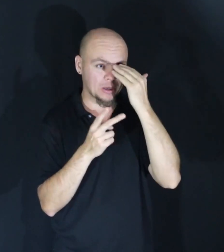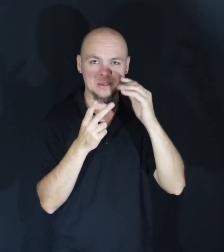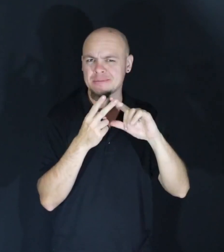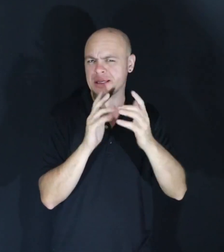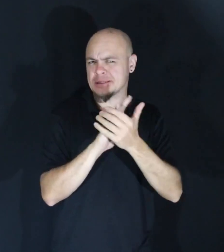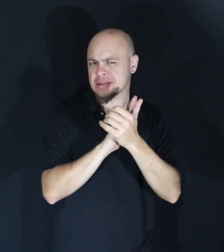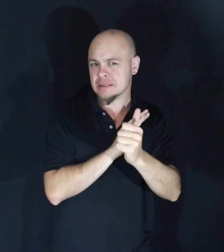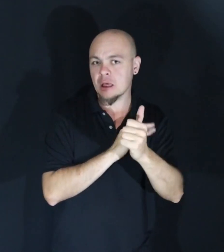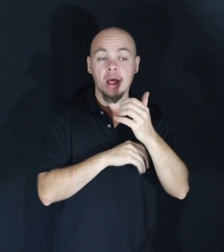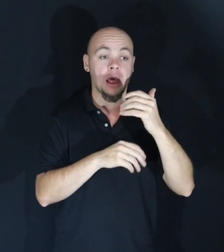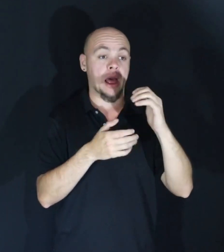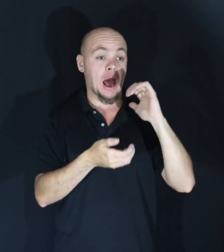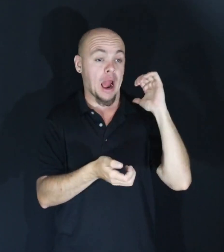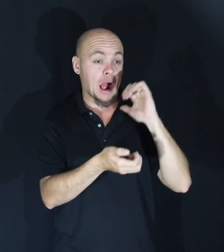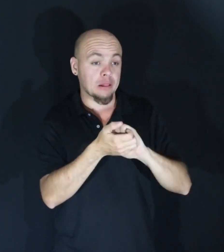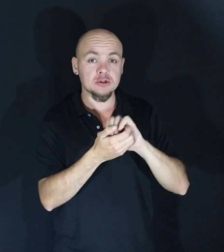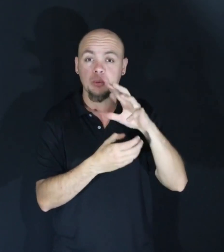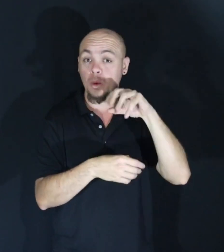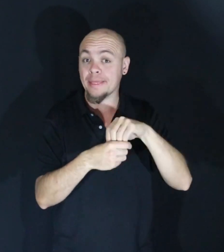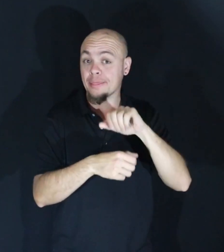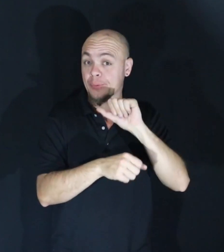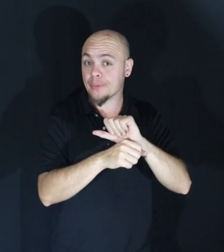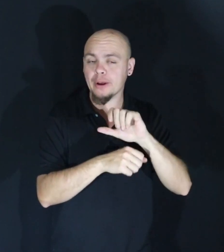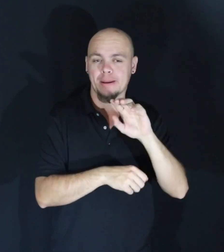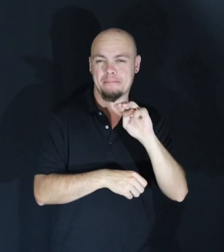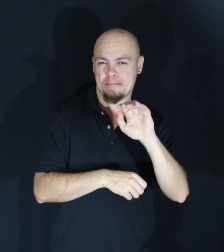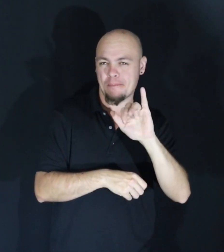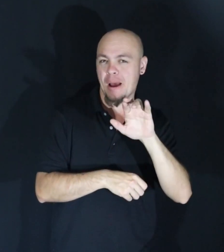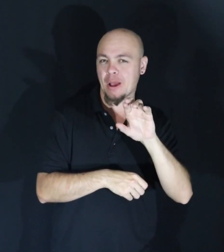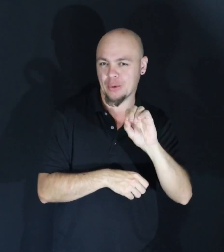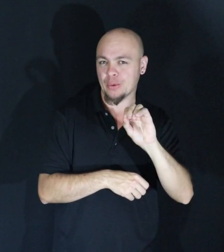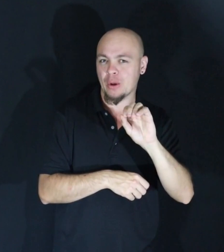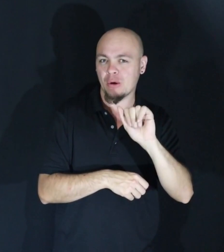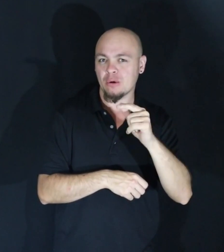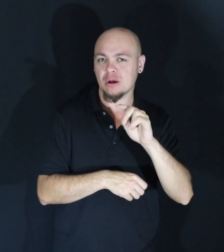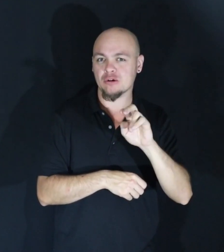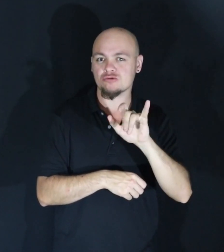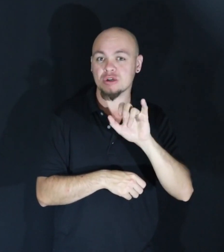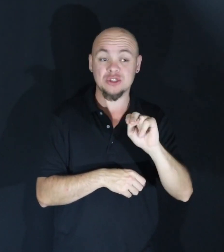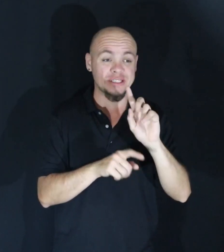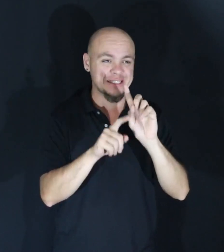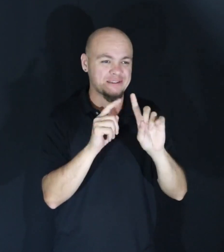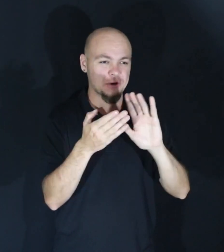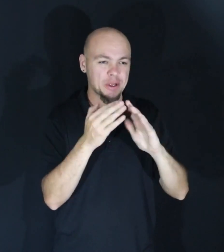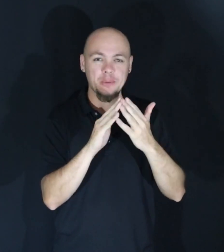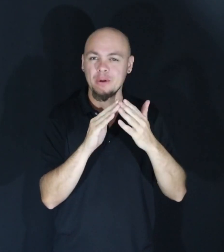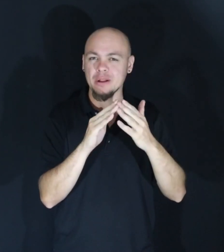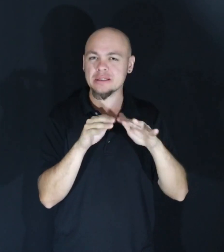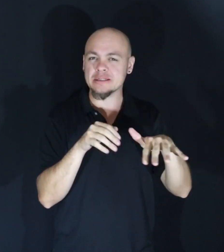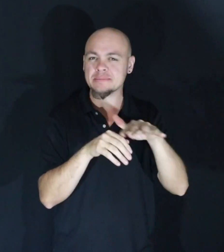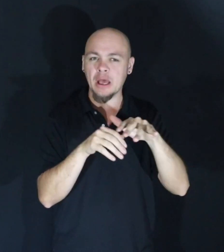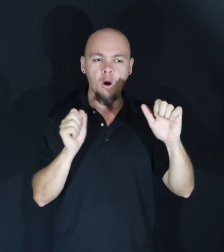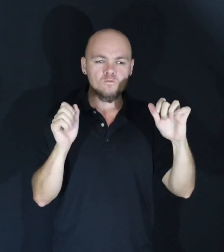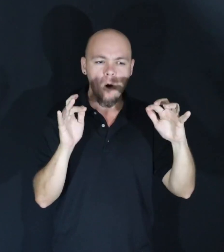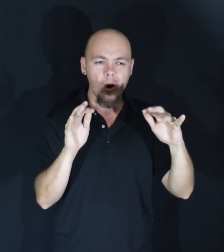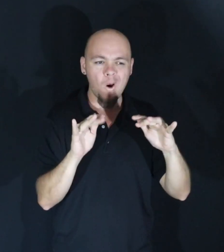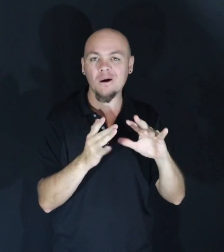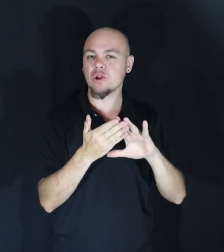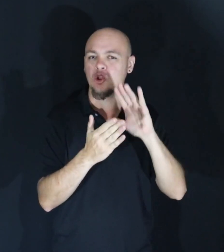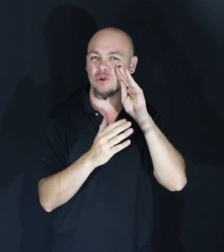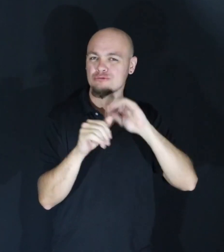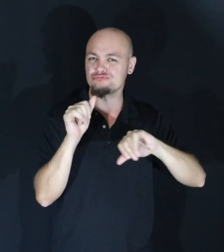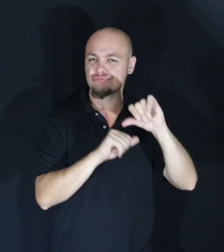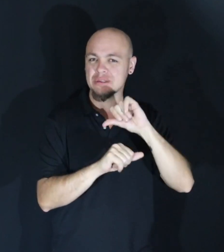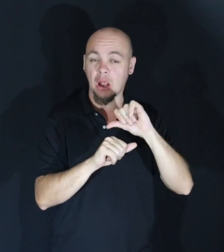in the workplace, and microaggressions. I've created spaces for different communities to come together and learn from one another and